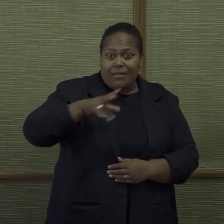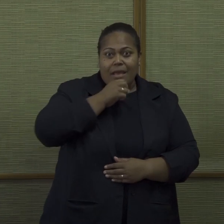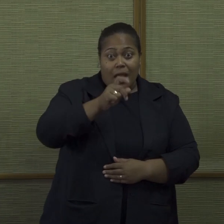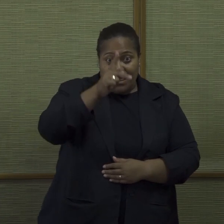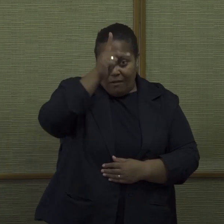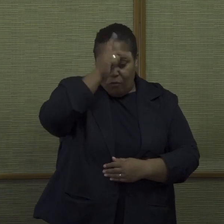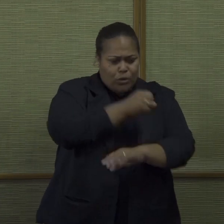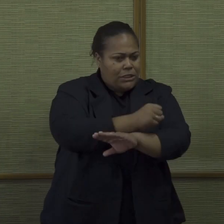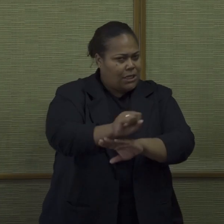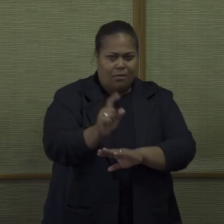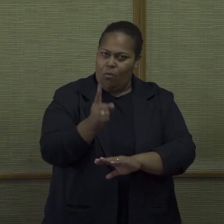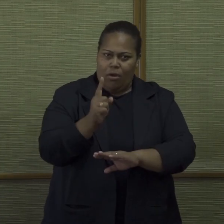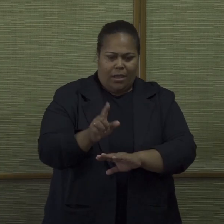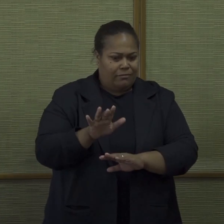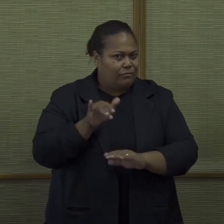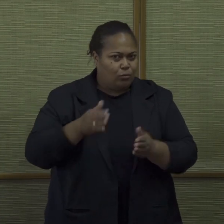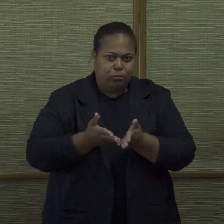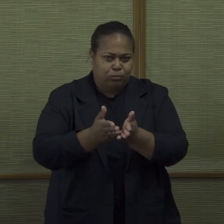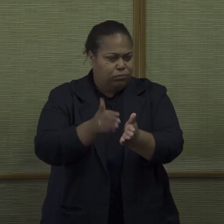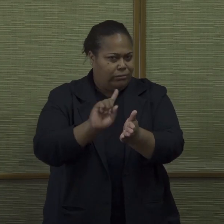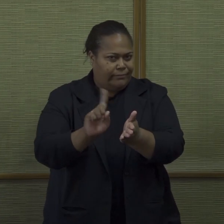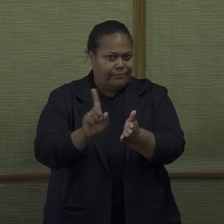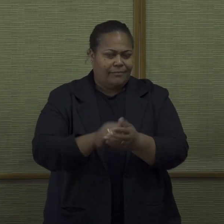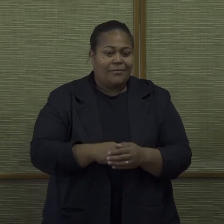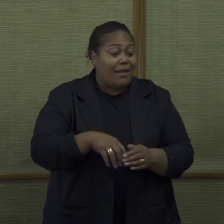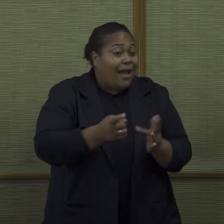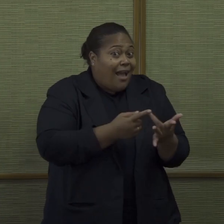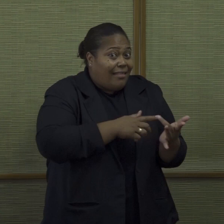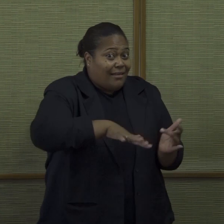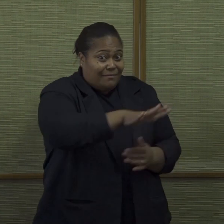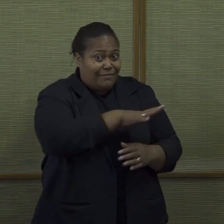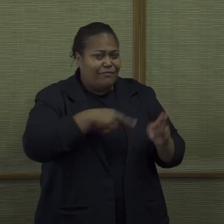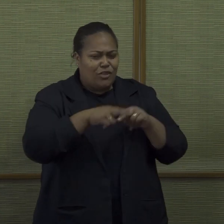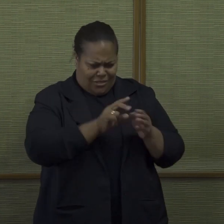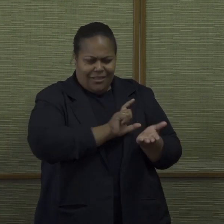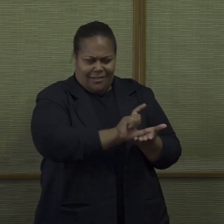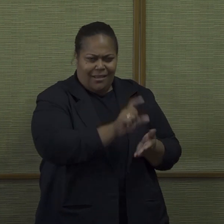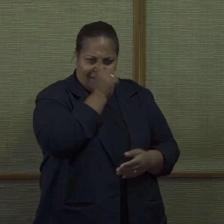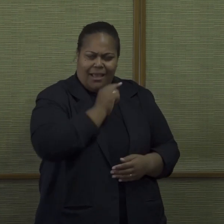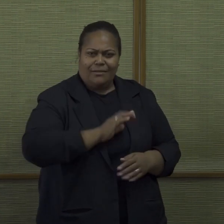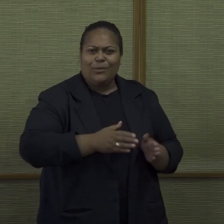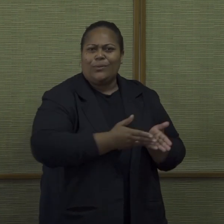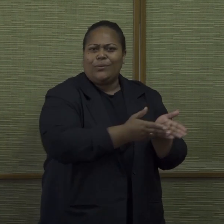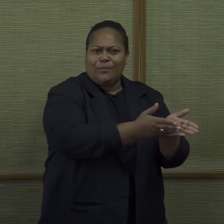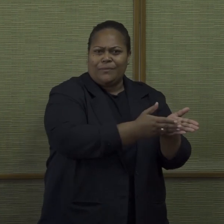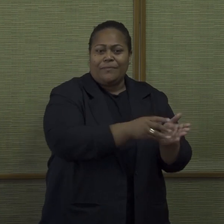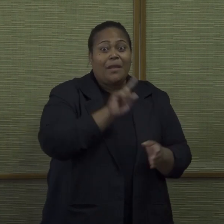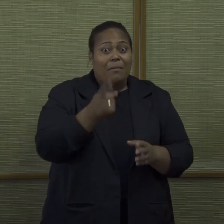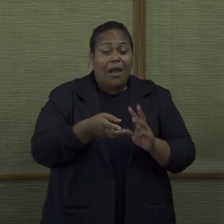under warning, while the rest of Fiji is clear. Upon their advice, the MSF has released